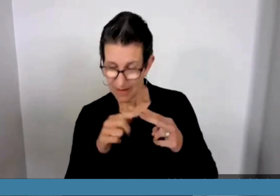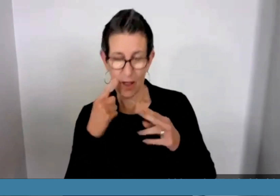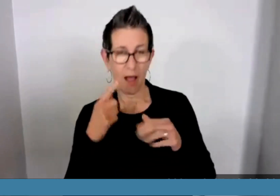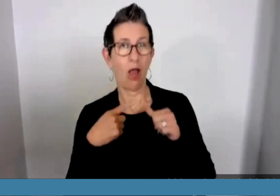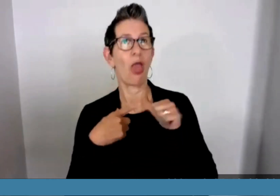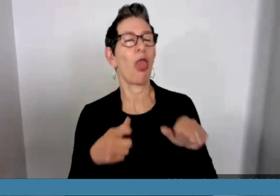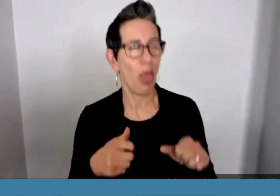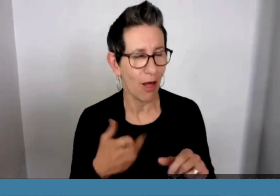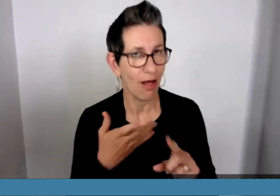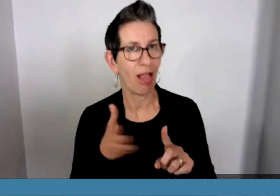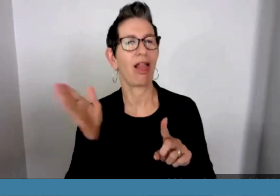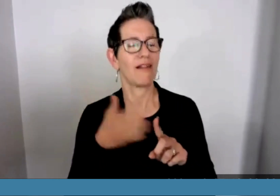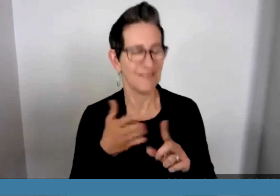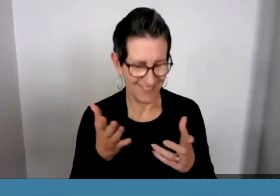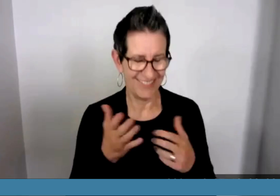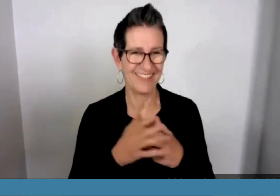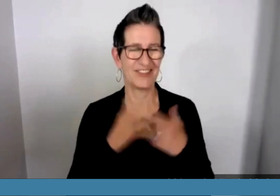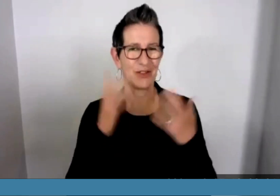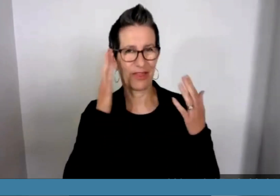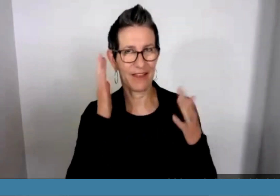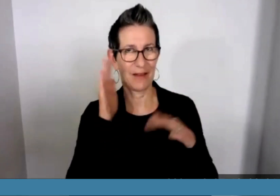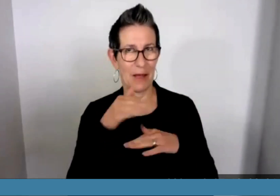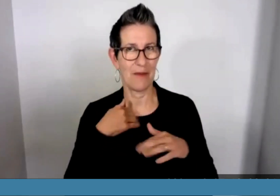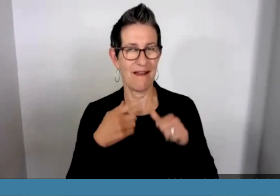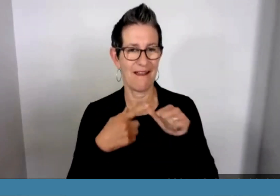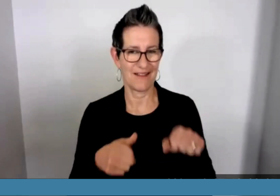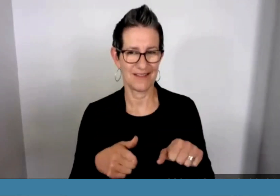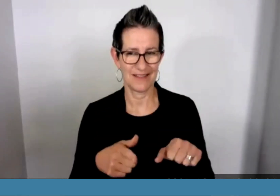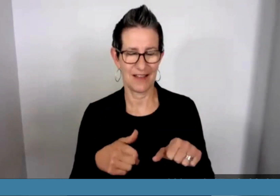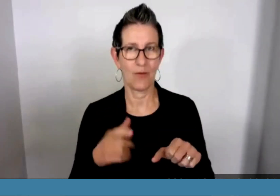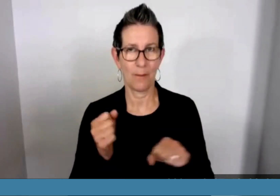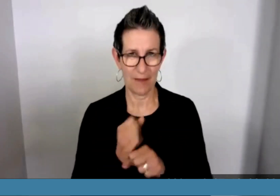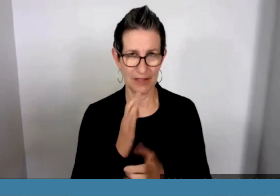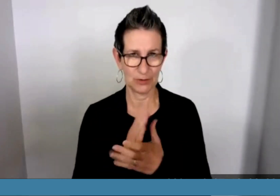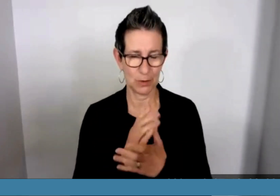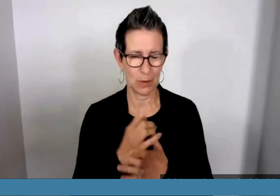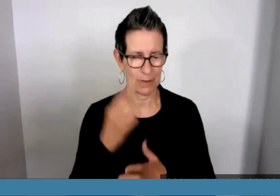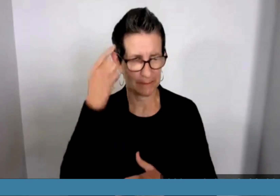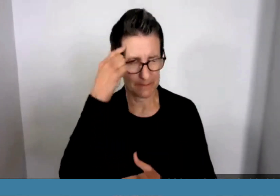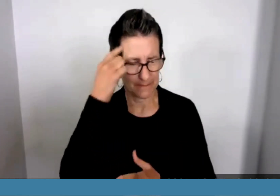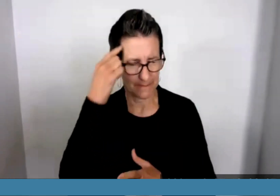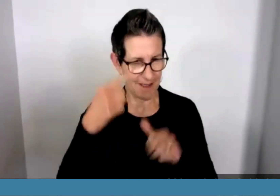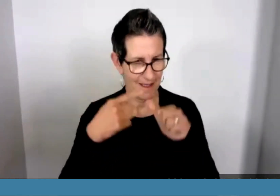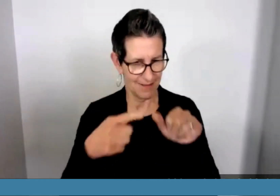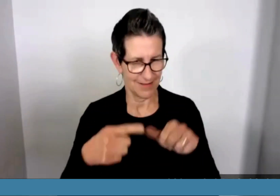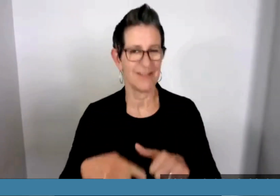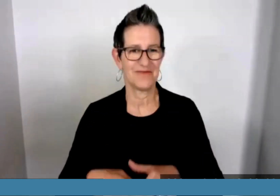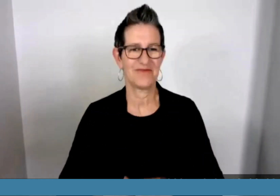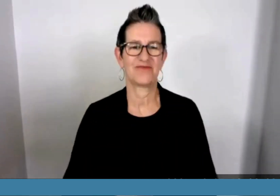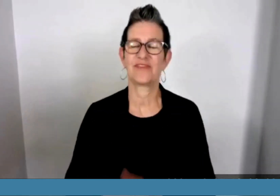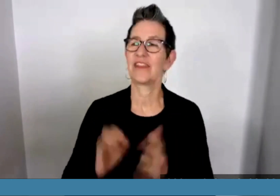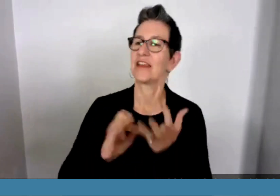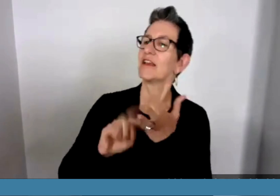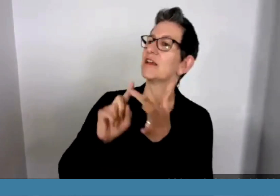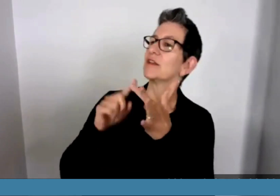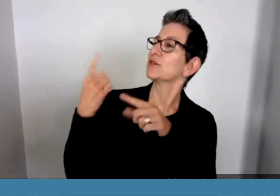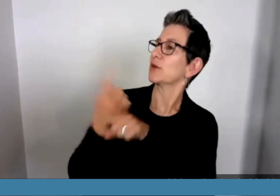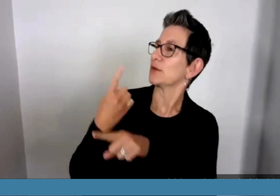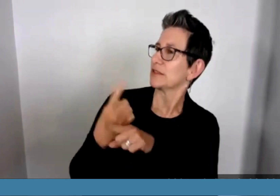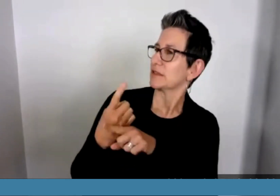properly, yeah, I will probably not give a sensible answer. Sue speaking. Just while Bethany's looking at the question